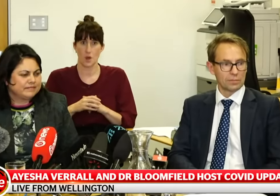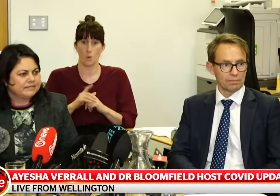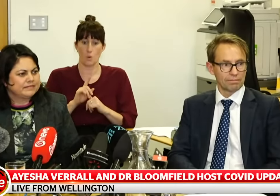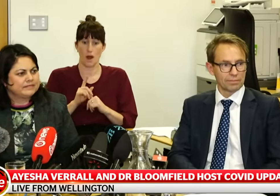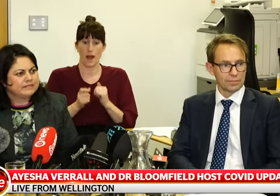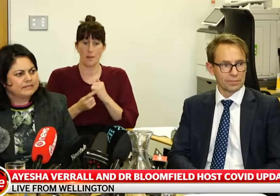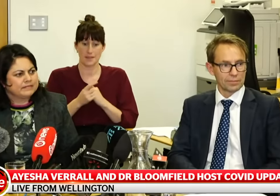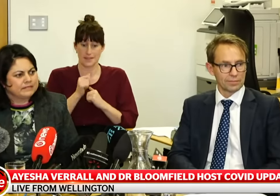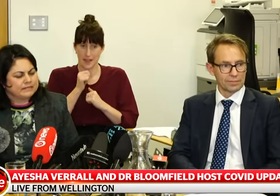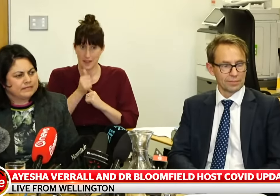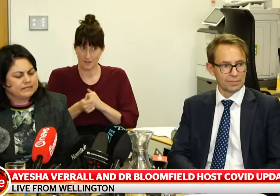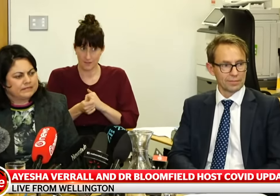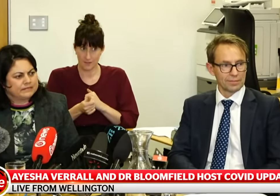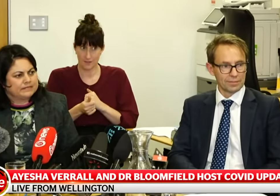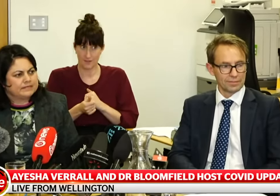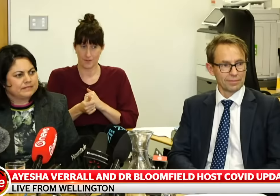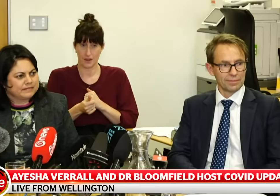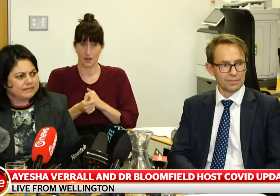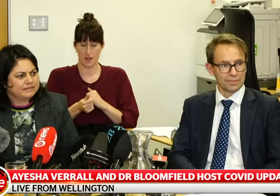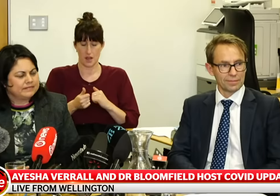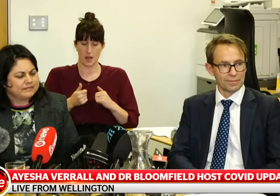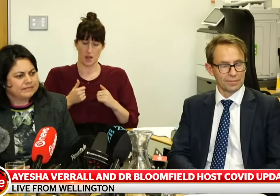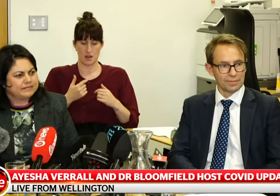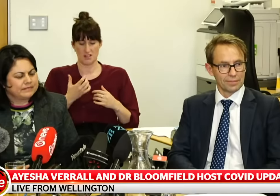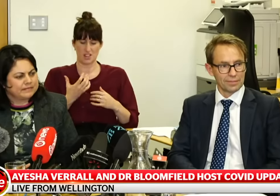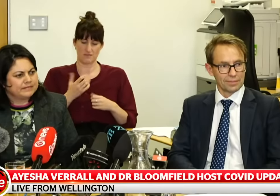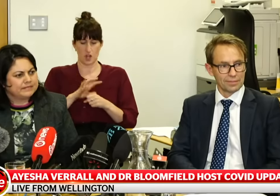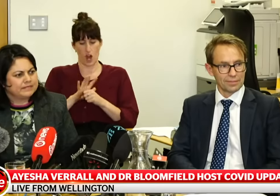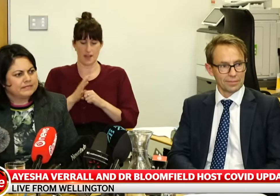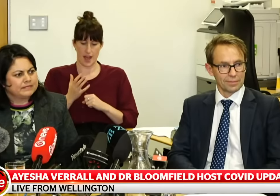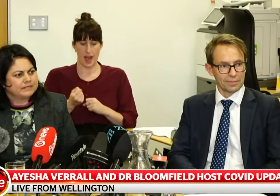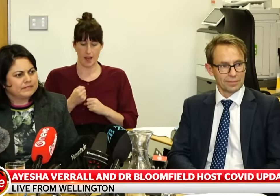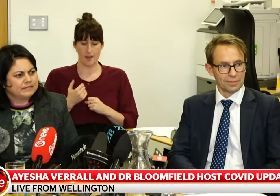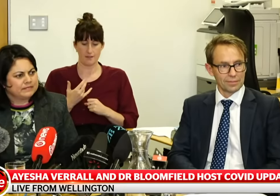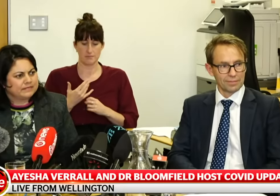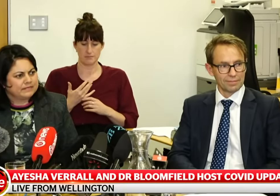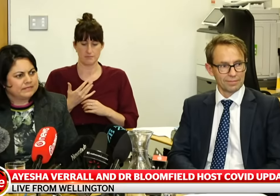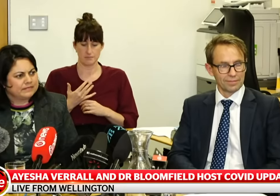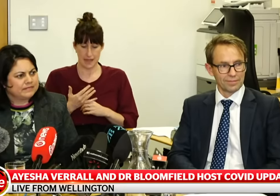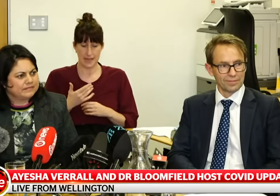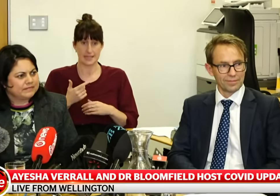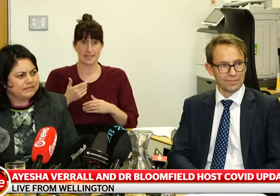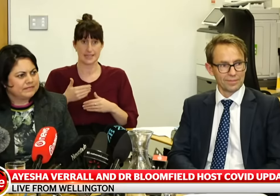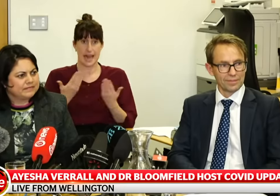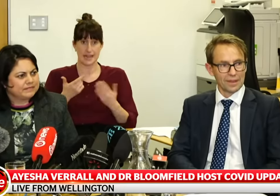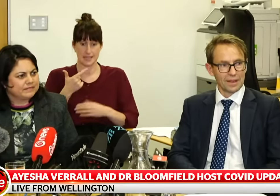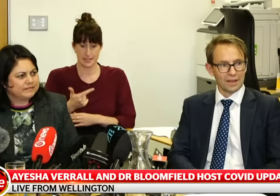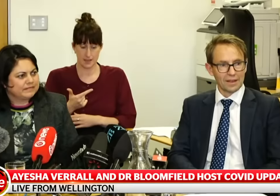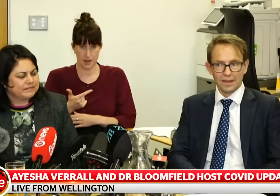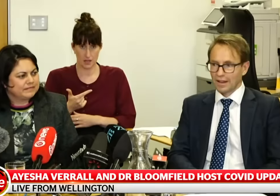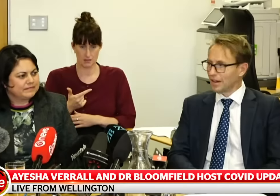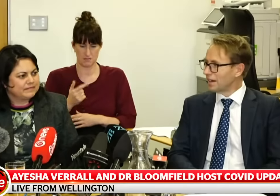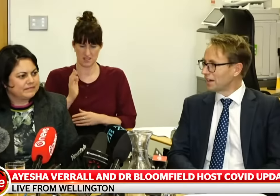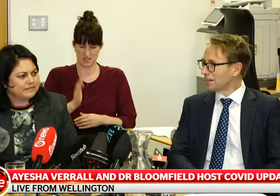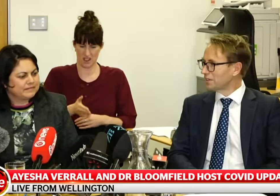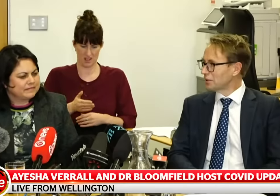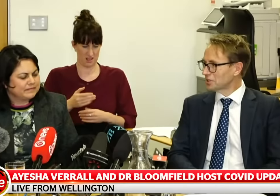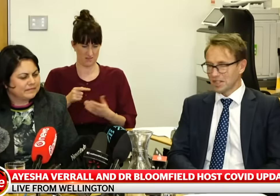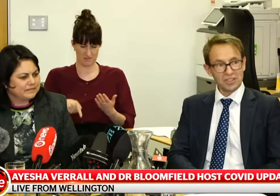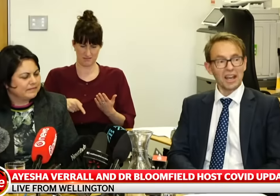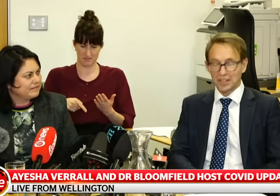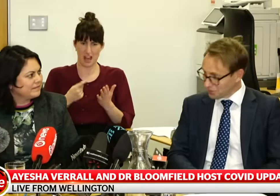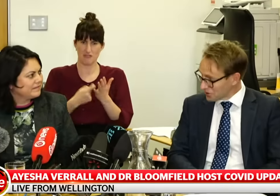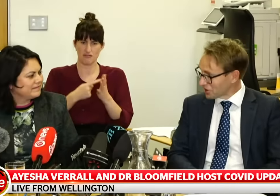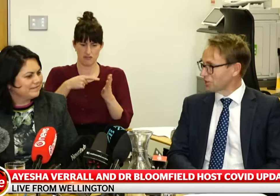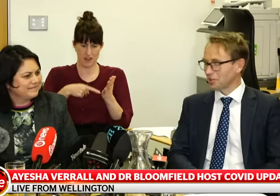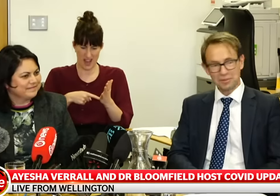positive rat test after your 7 days are up. Have you delivered that to ministers yet, Dr. Bloomfield? I would say